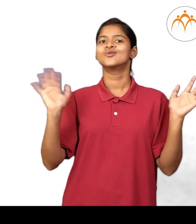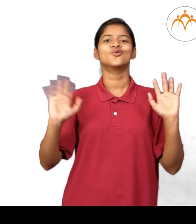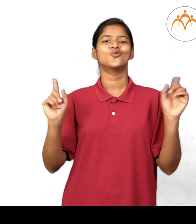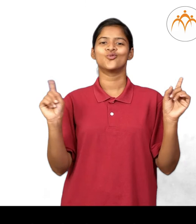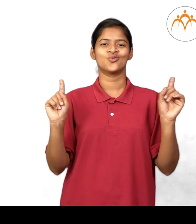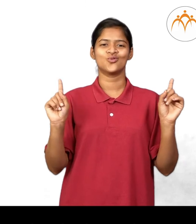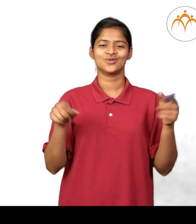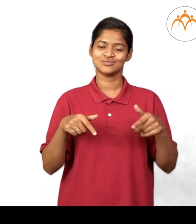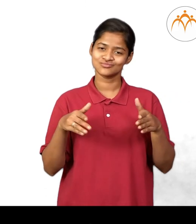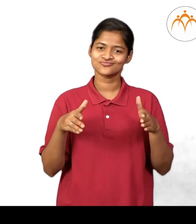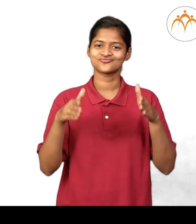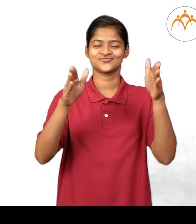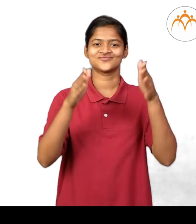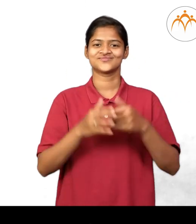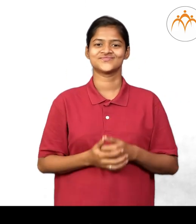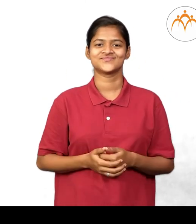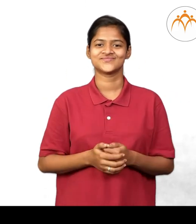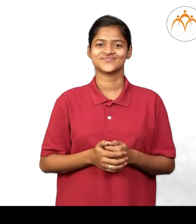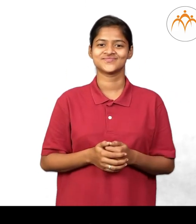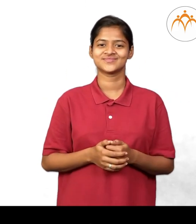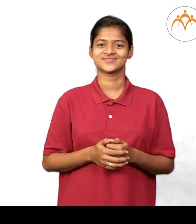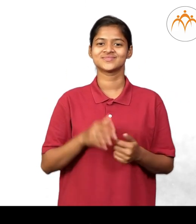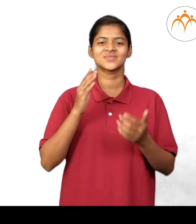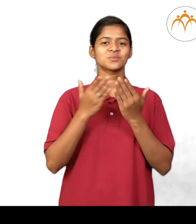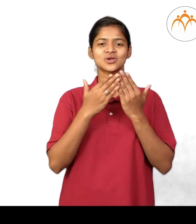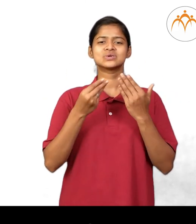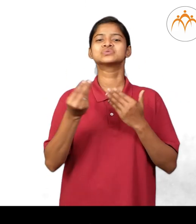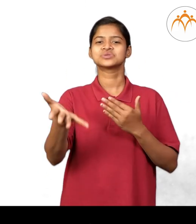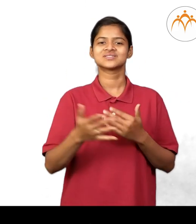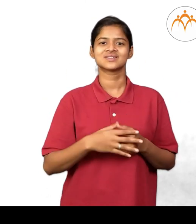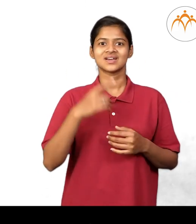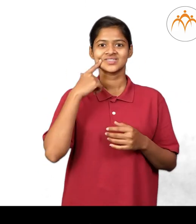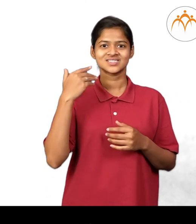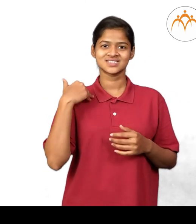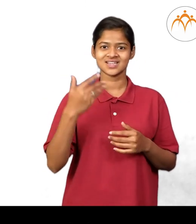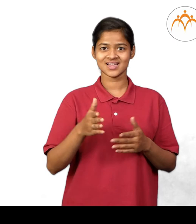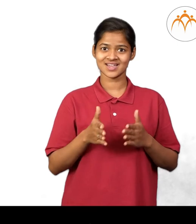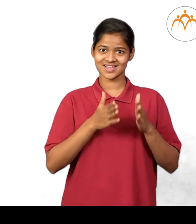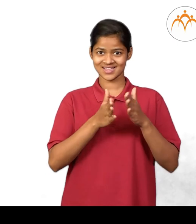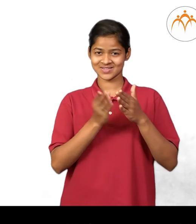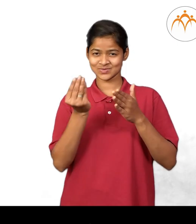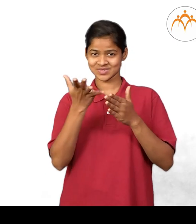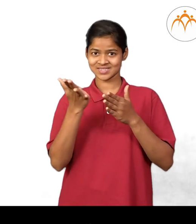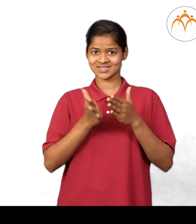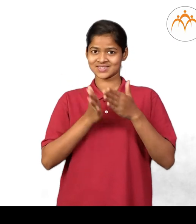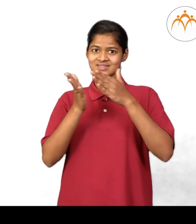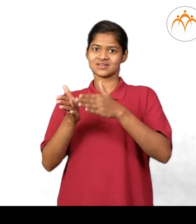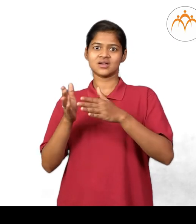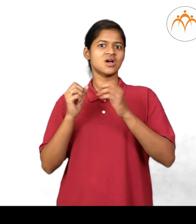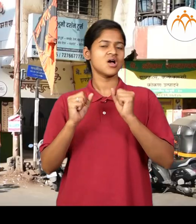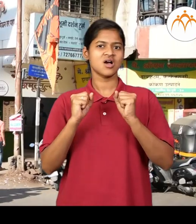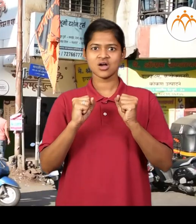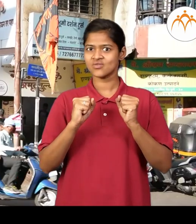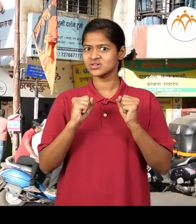both the sides. That means, no vehicles can enter or exit from any